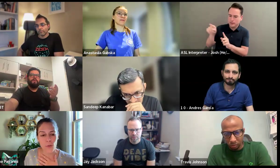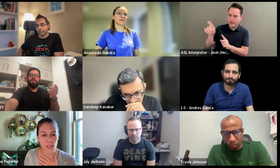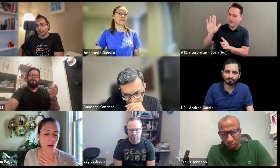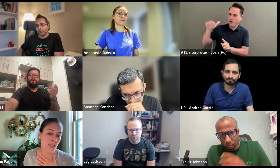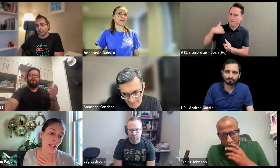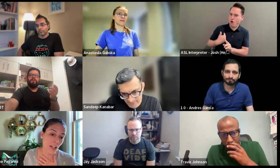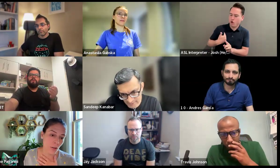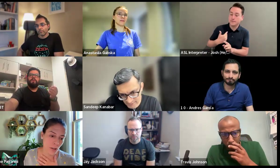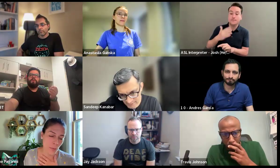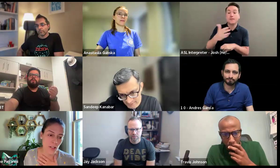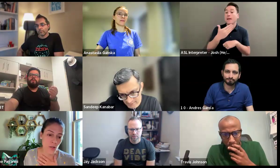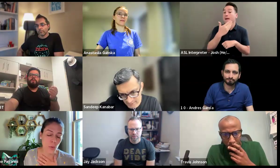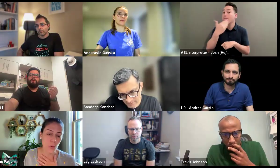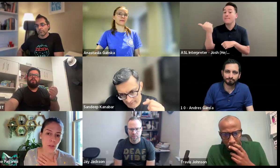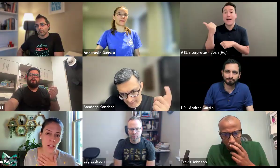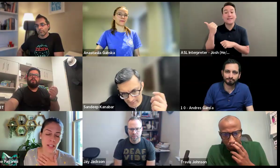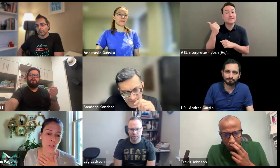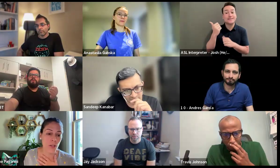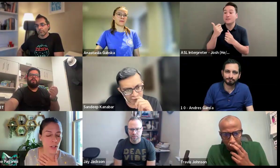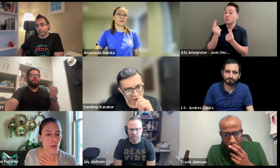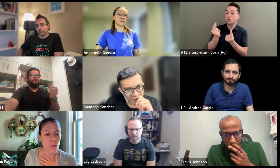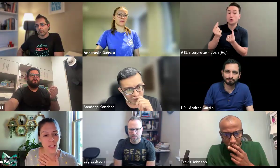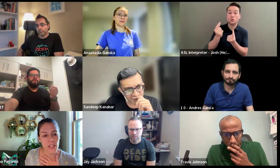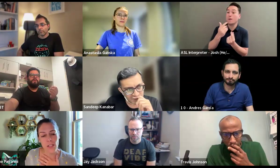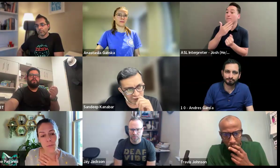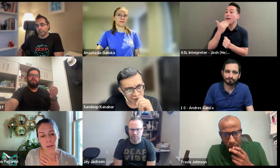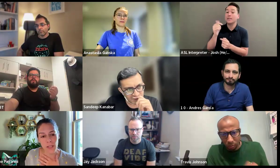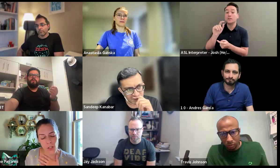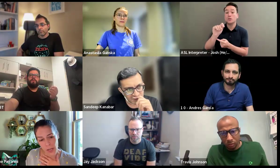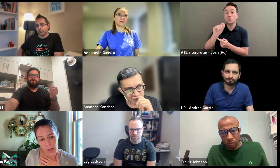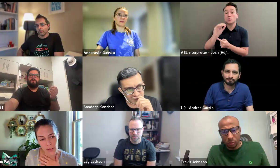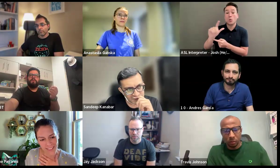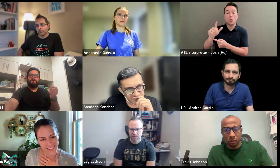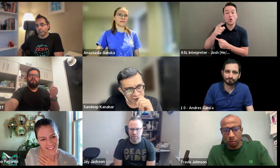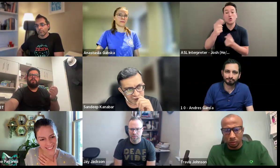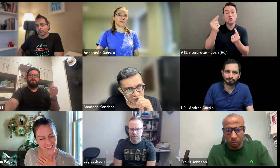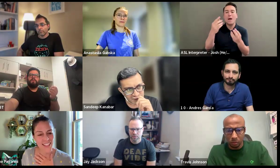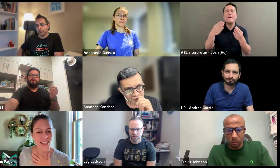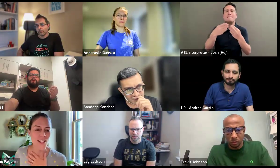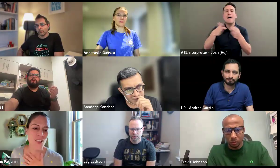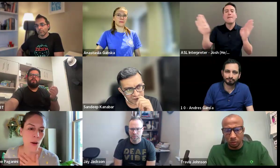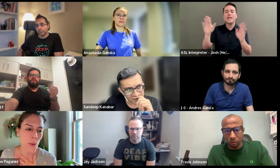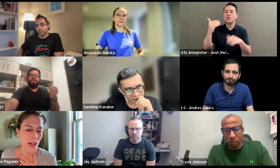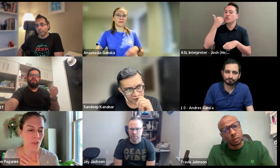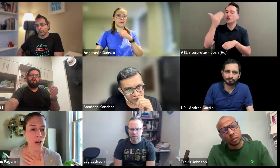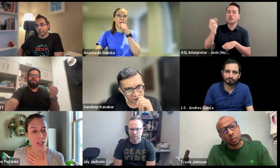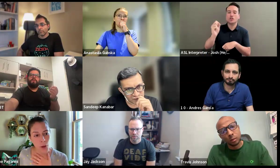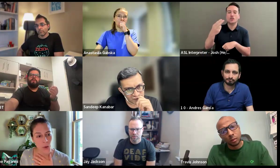best response there, or the best tool that you can use, is public shaming. So write a